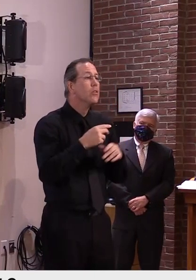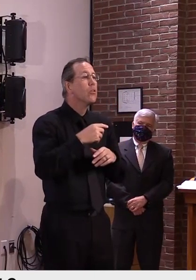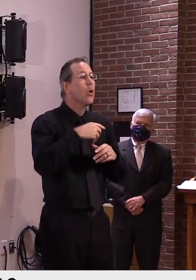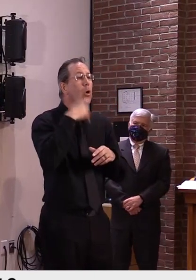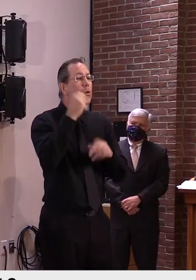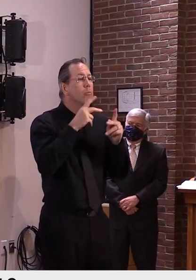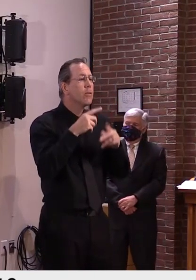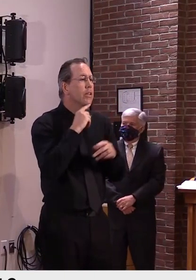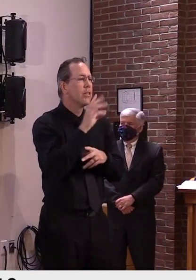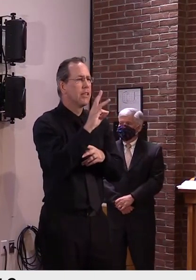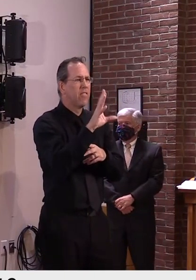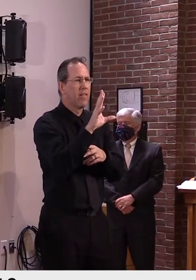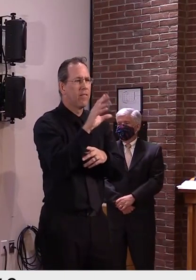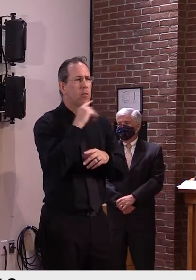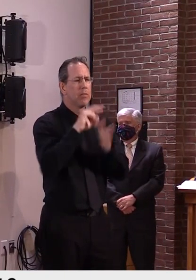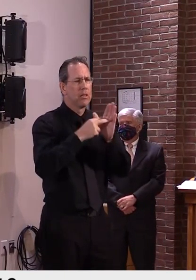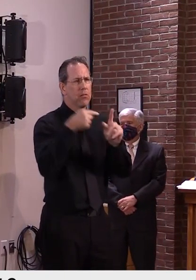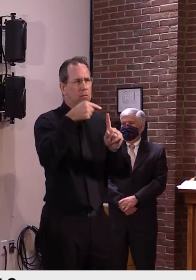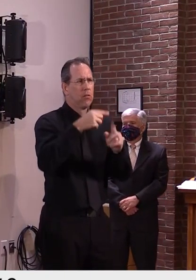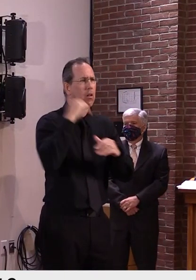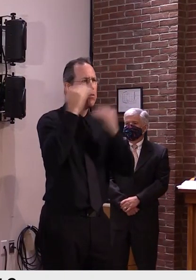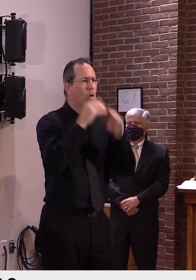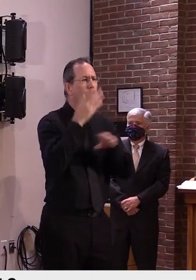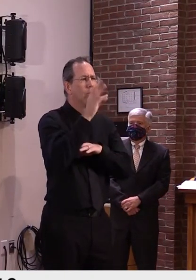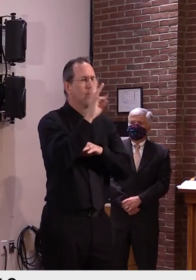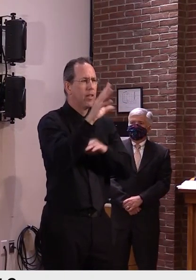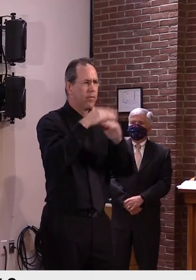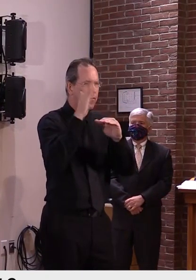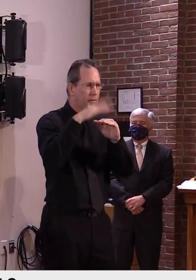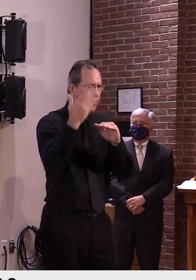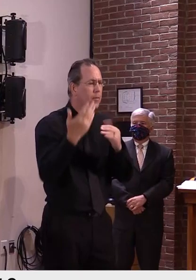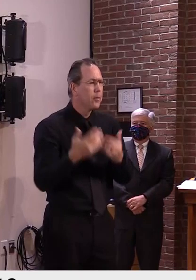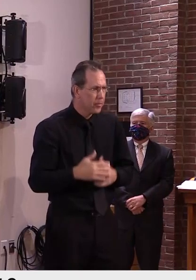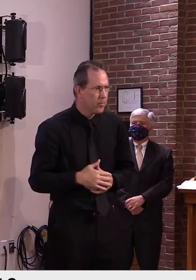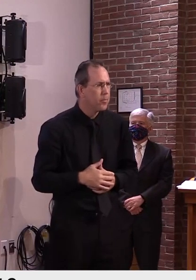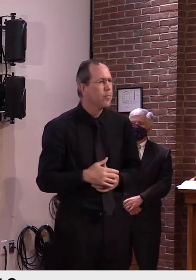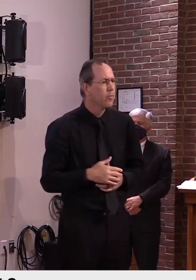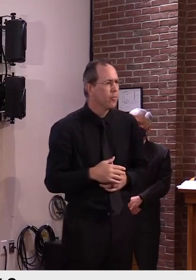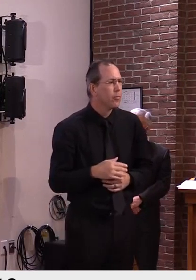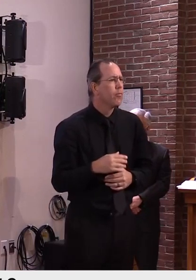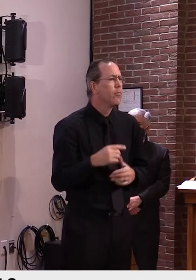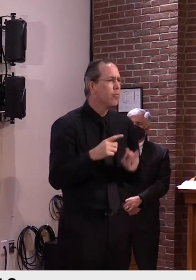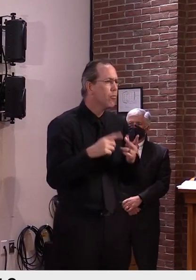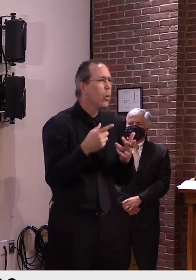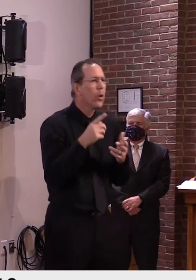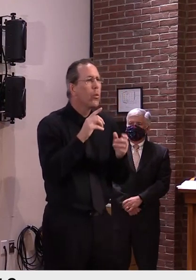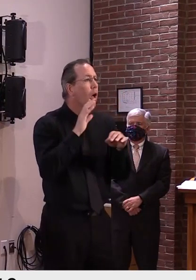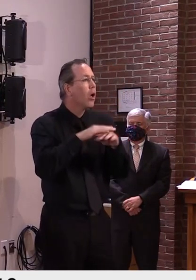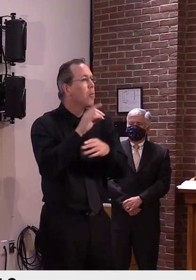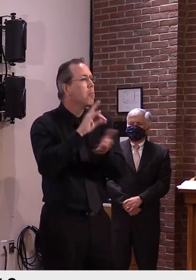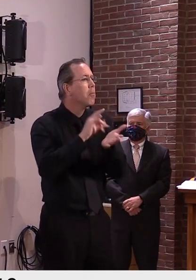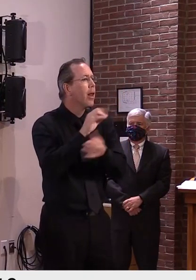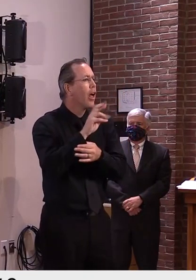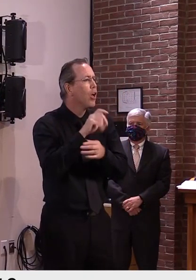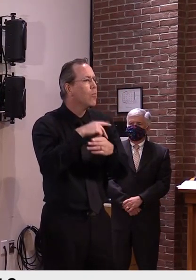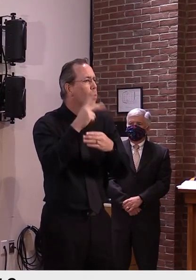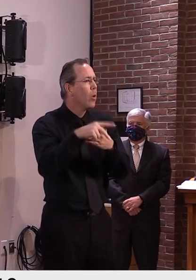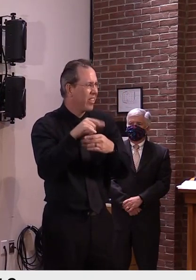Medicare age range, because that program is now allowing vaccines for that group as